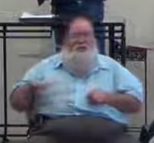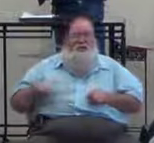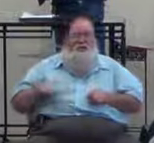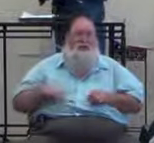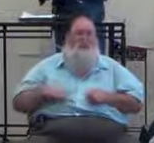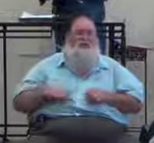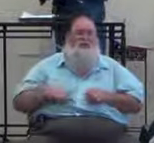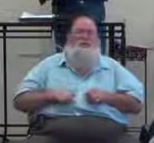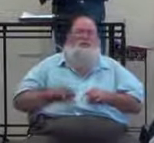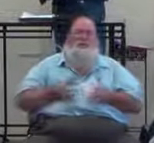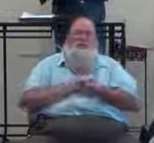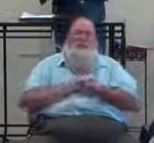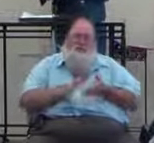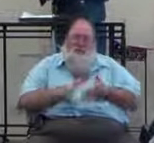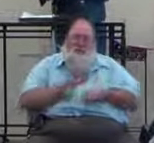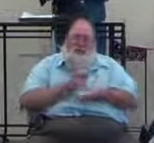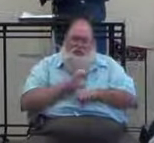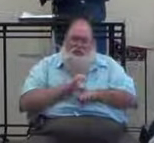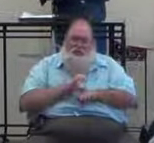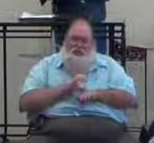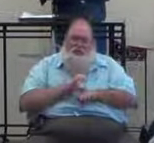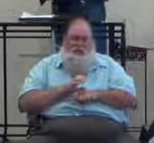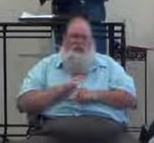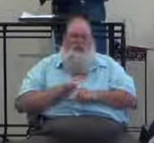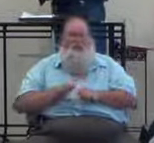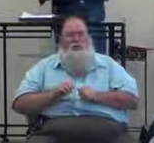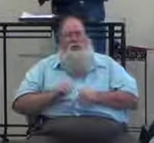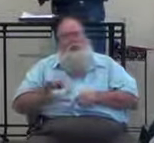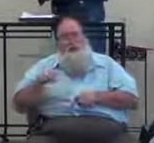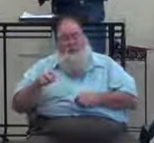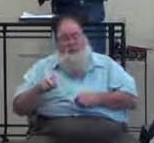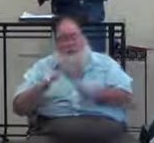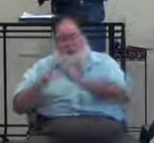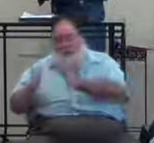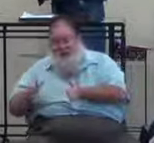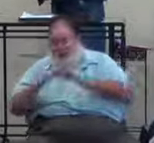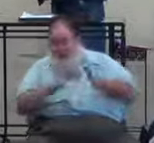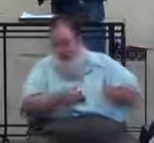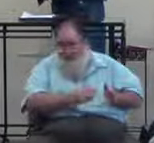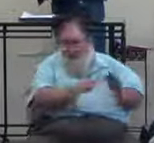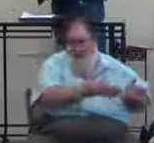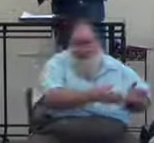he dragged off men and women and put them in prison.